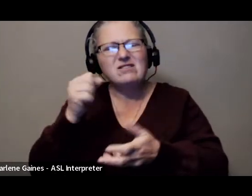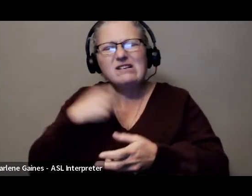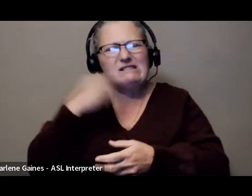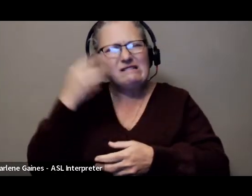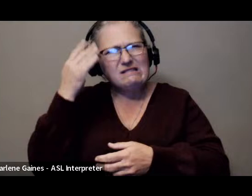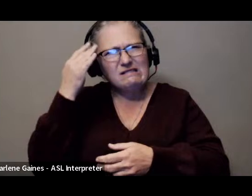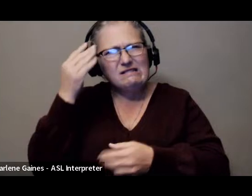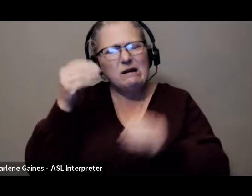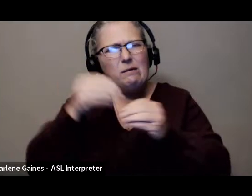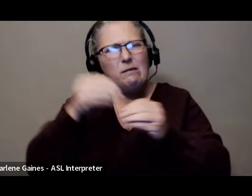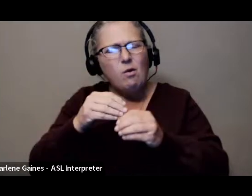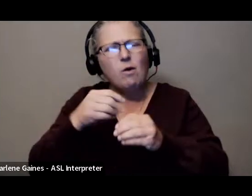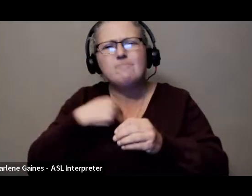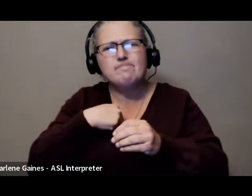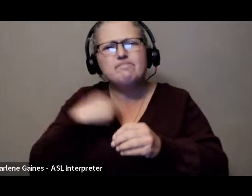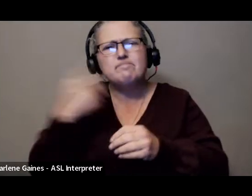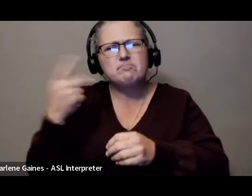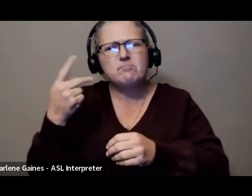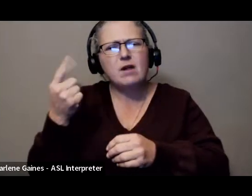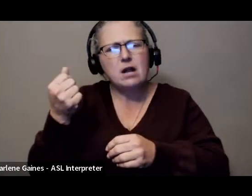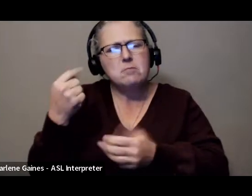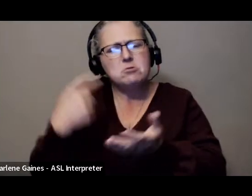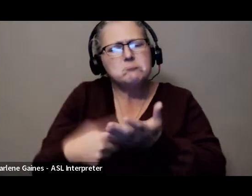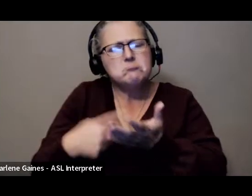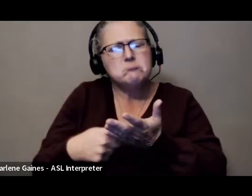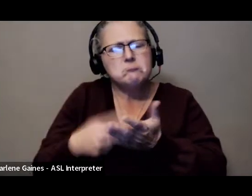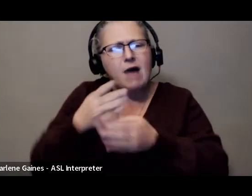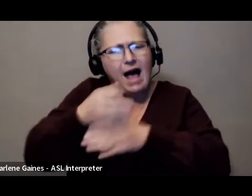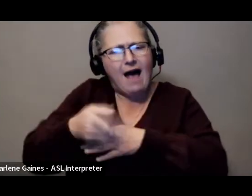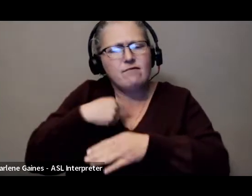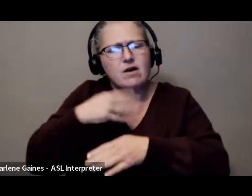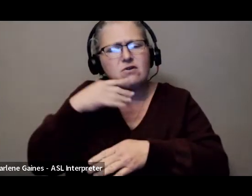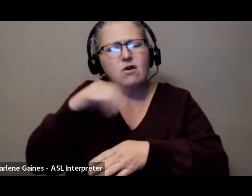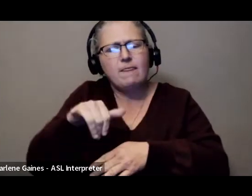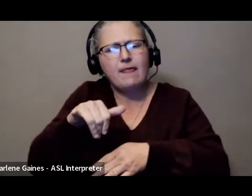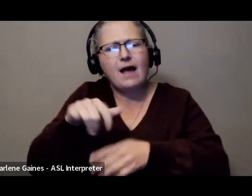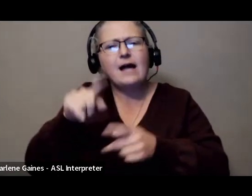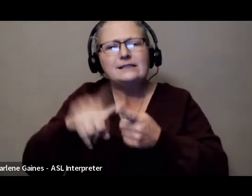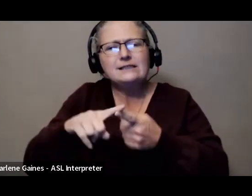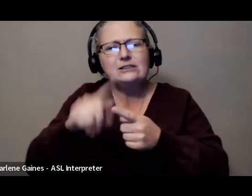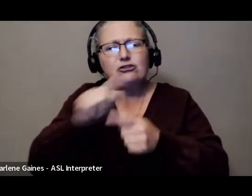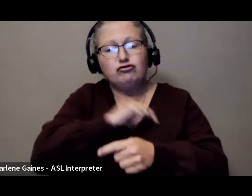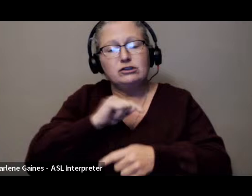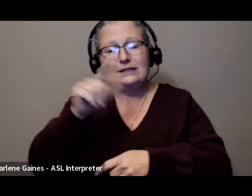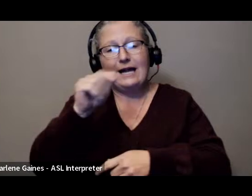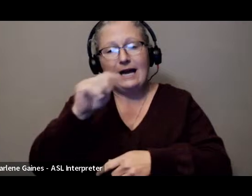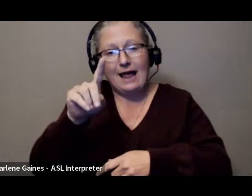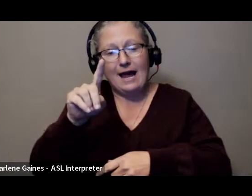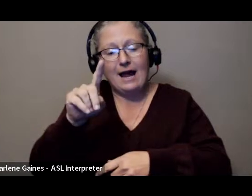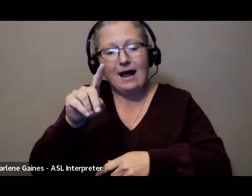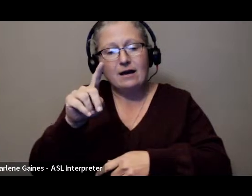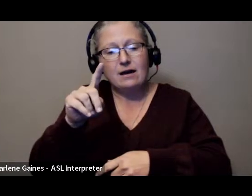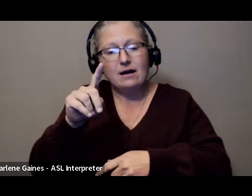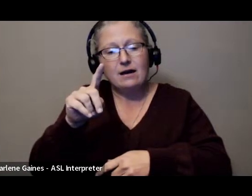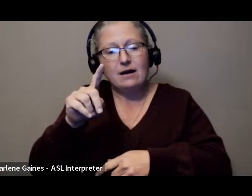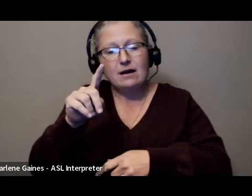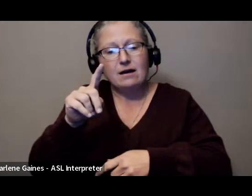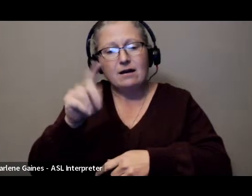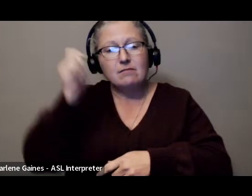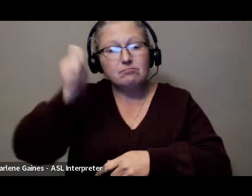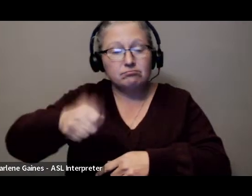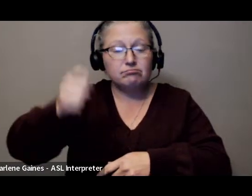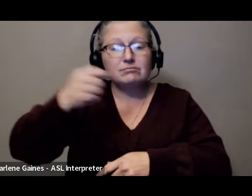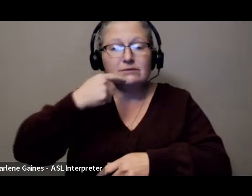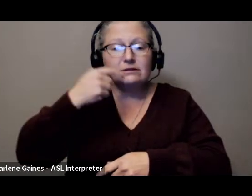think about it a little bit more. We had a little bit of conversation after I said that until Trustee Land raised the gavel and